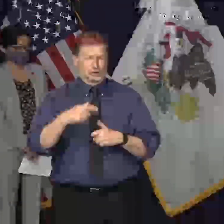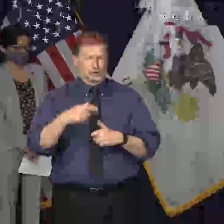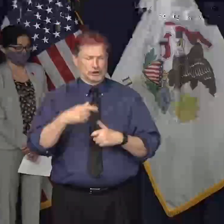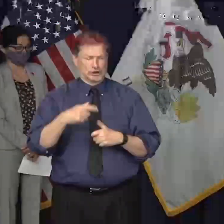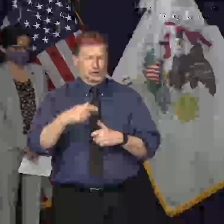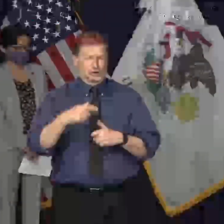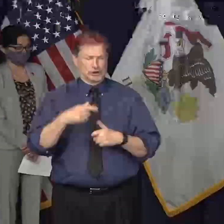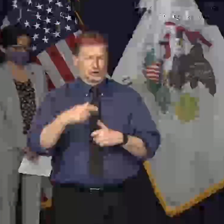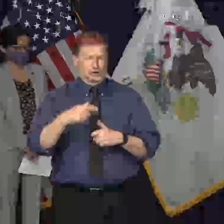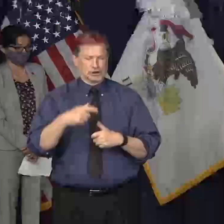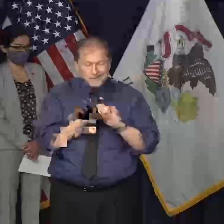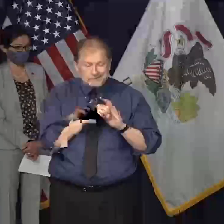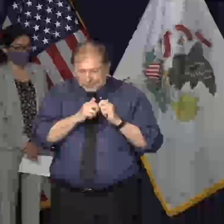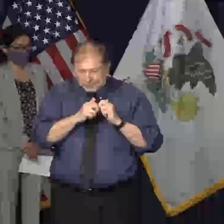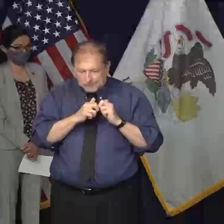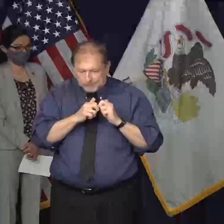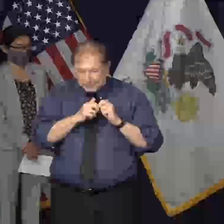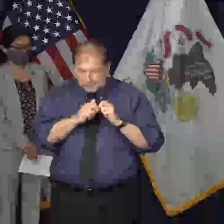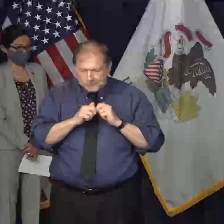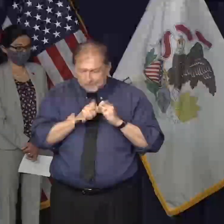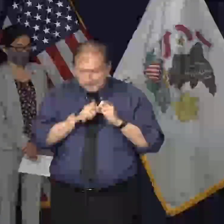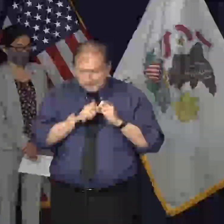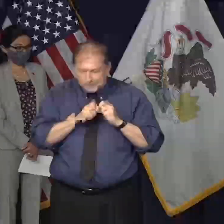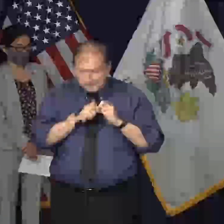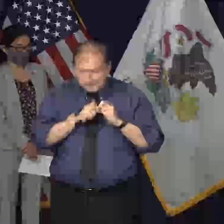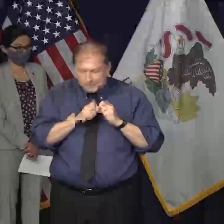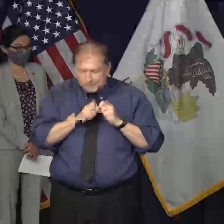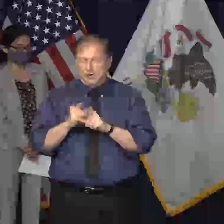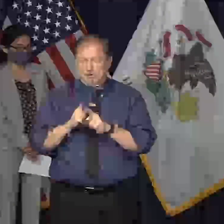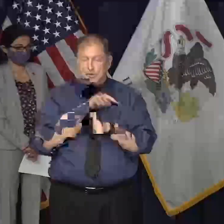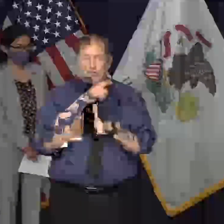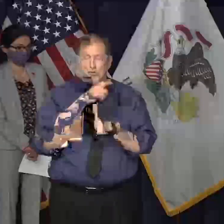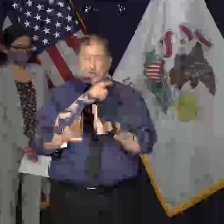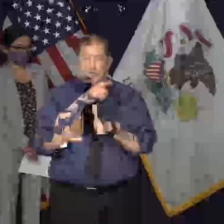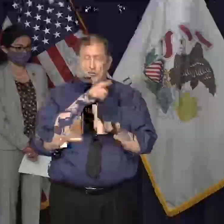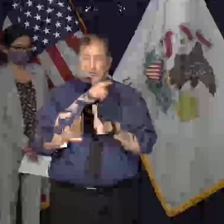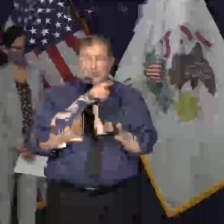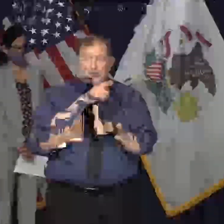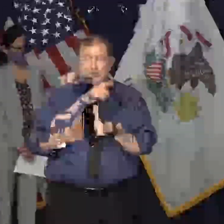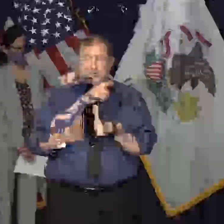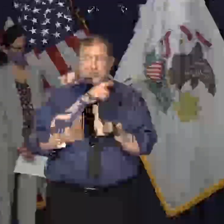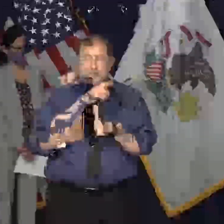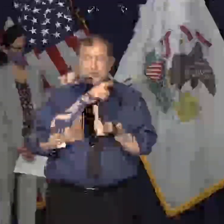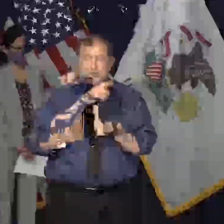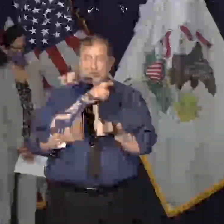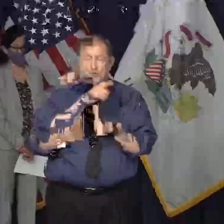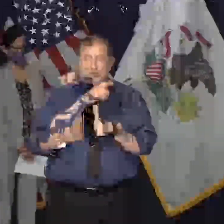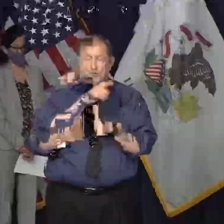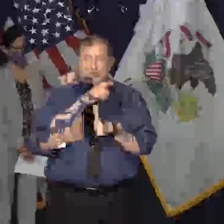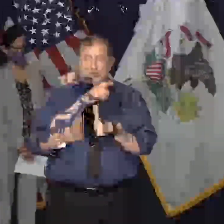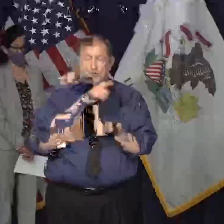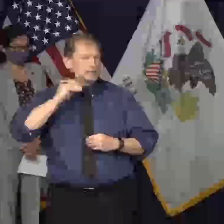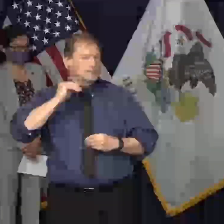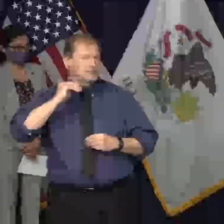the efforts of trusted leaders already advancing COVID-19 awareness and prevention.